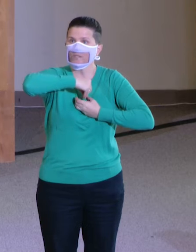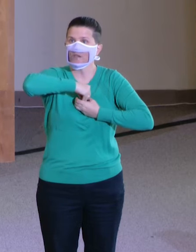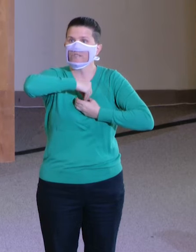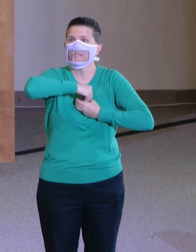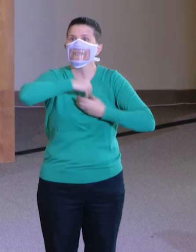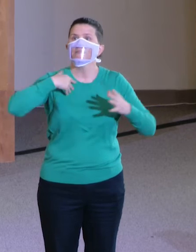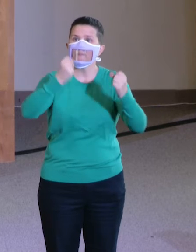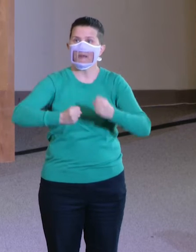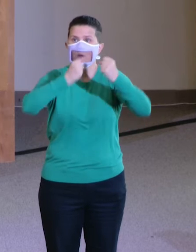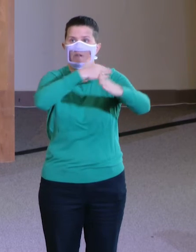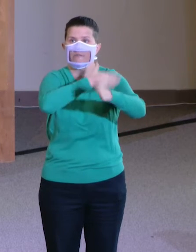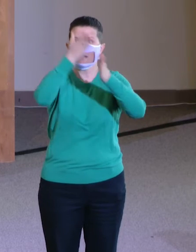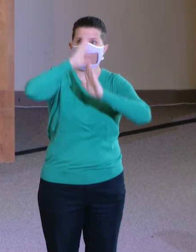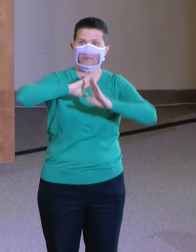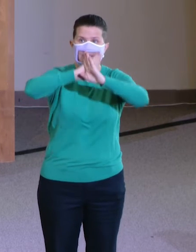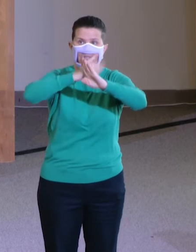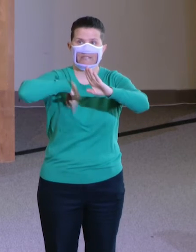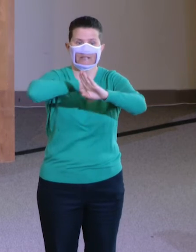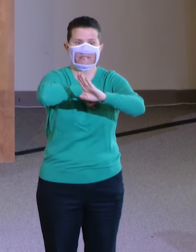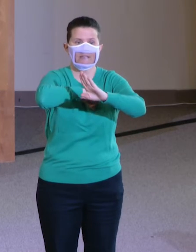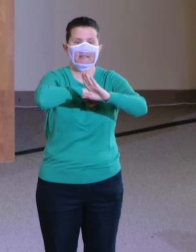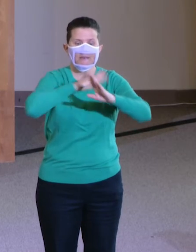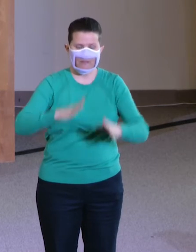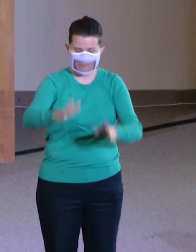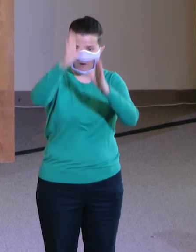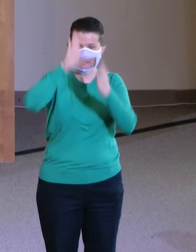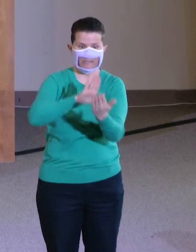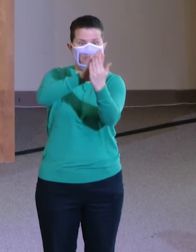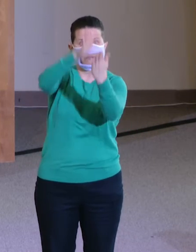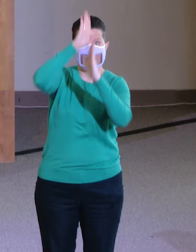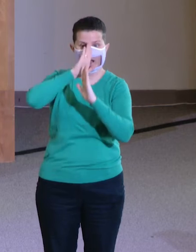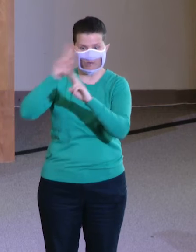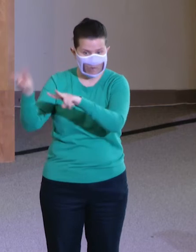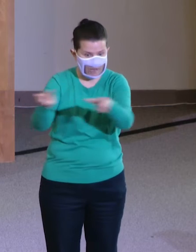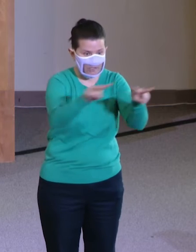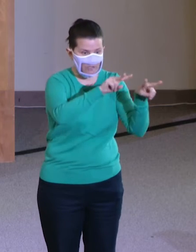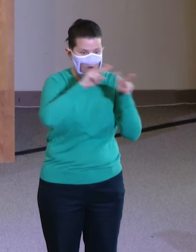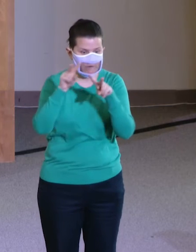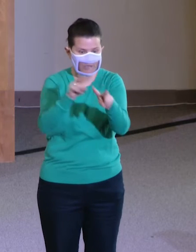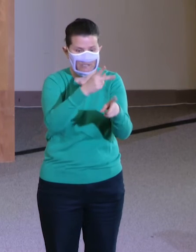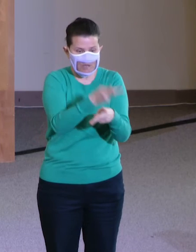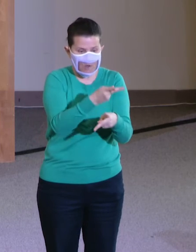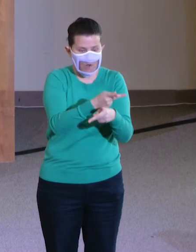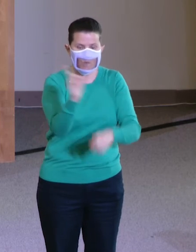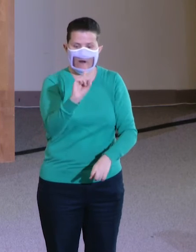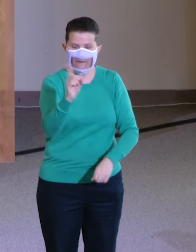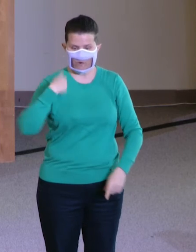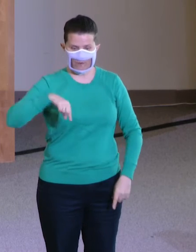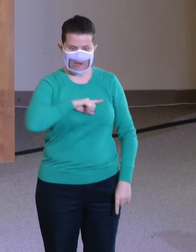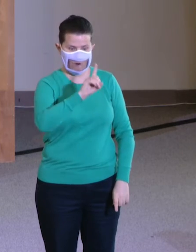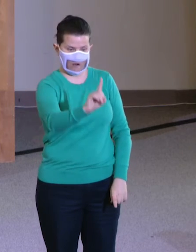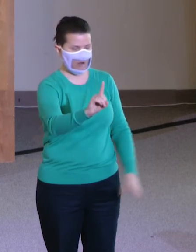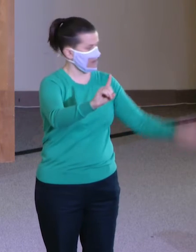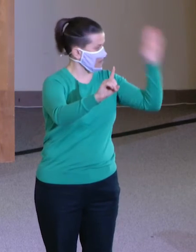enfolds us. The power of God protects us. The presence of God watches over us. Wherever we